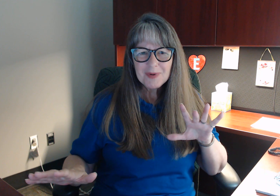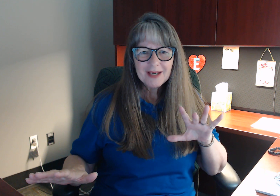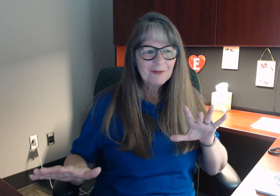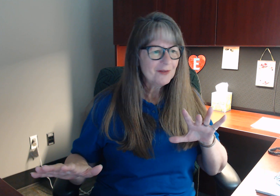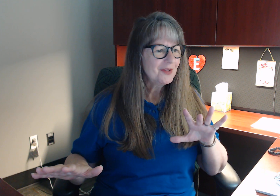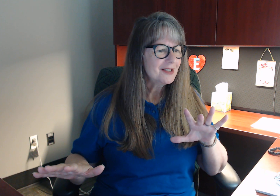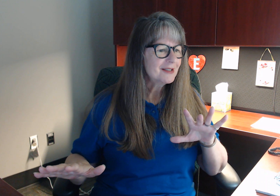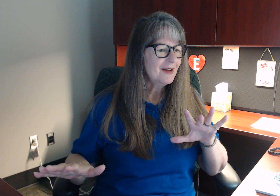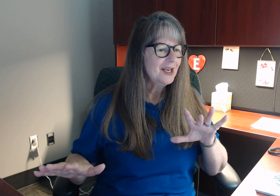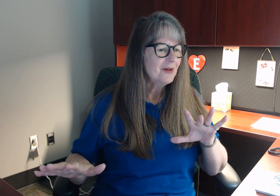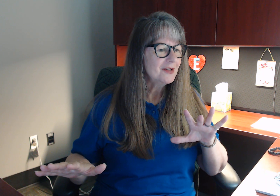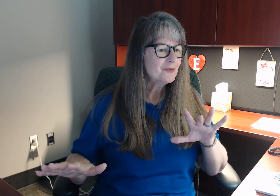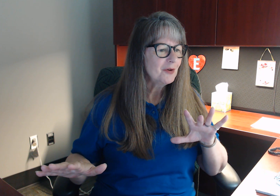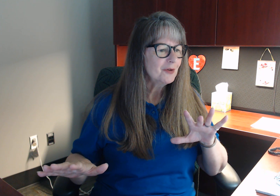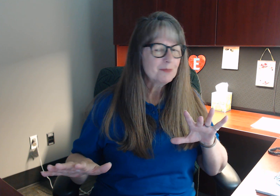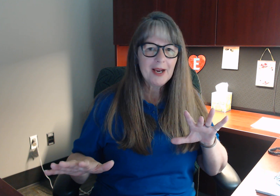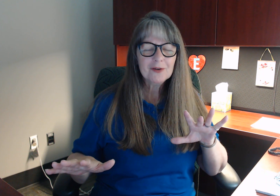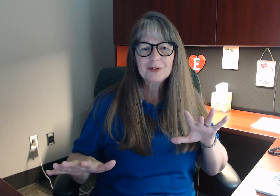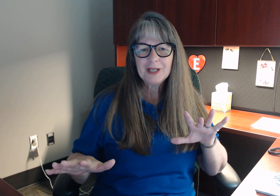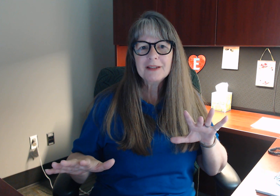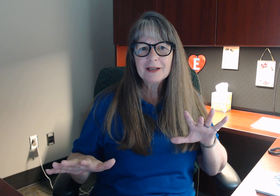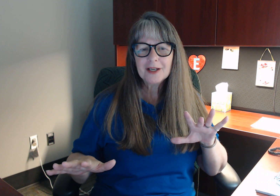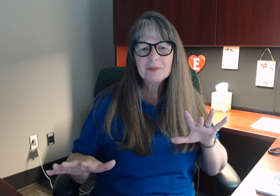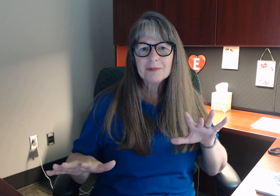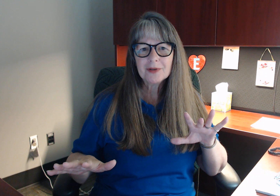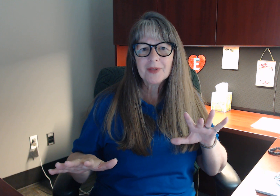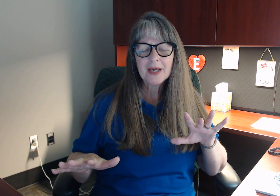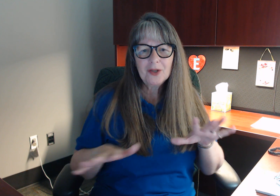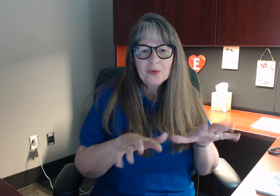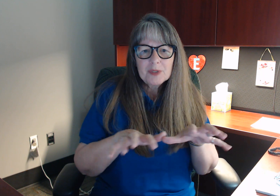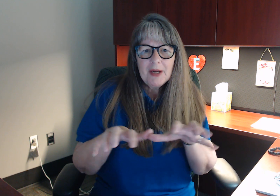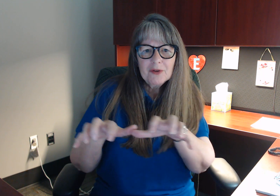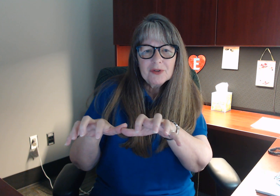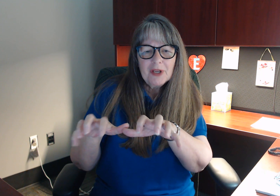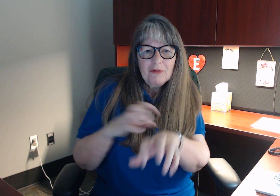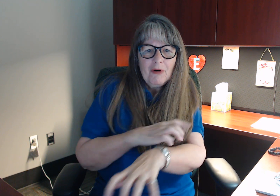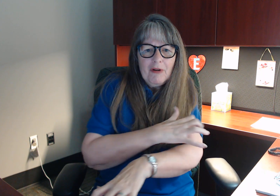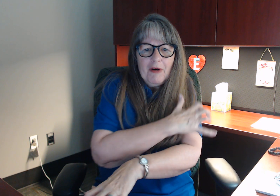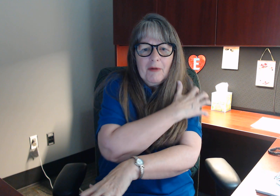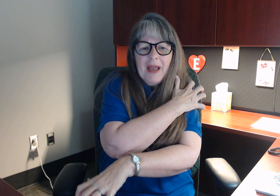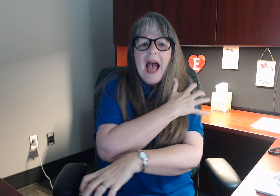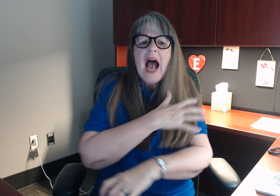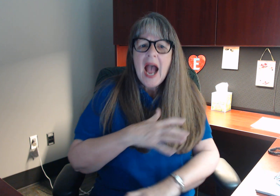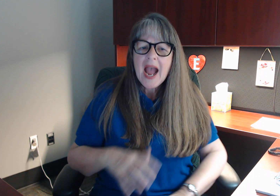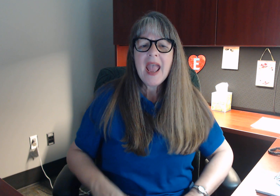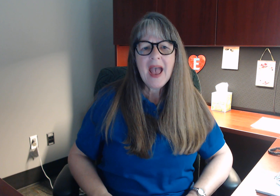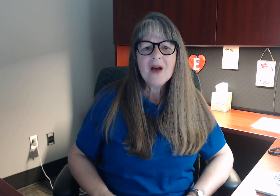Arachnophobia or whatever that's, anyway, this fear of spiders. And I think a lot of people are that, there's spiders and they crawl on them. I have